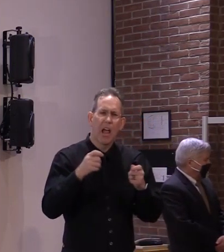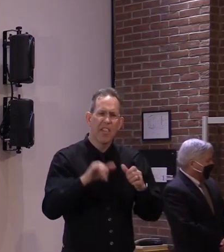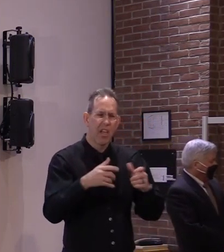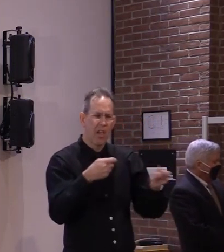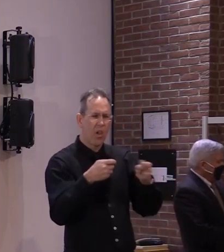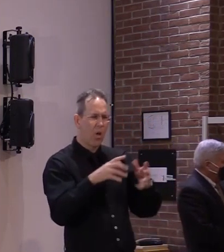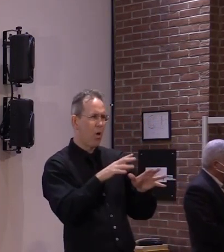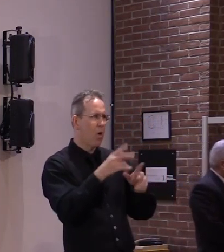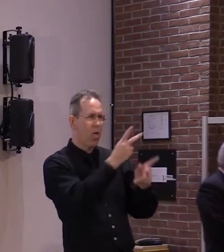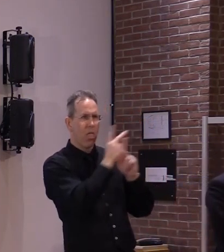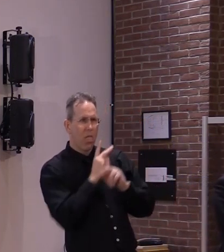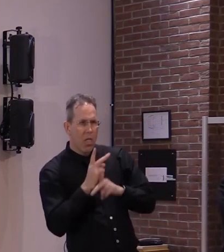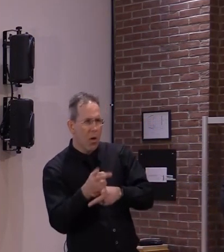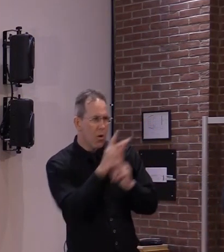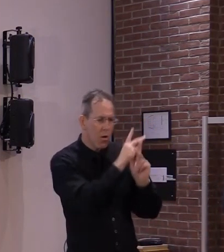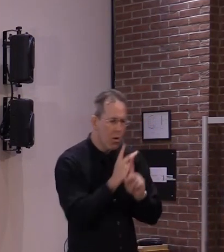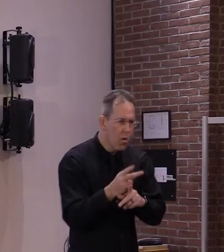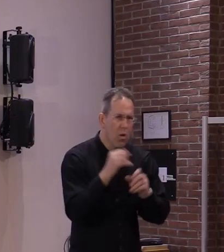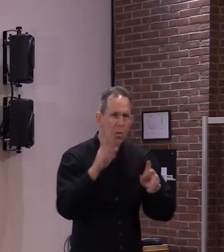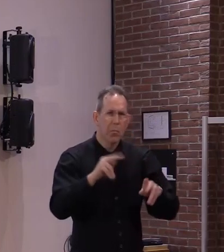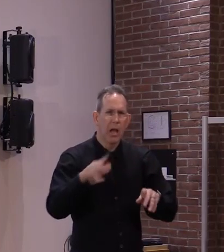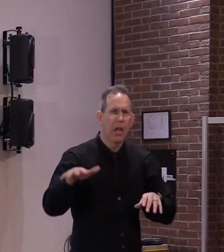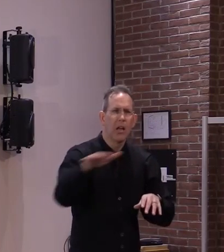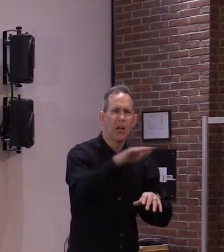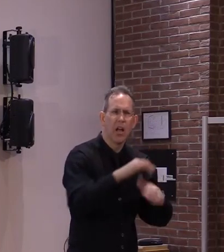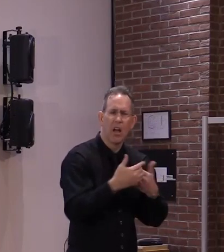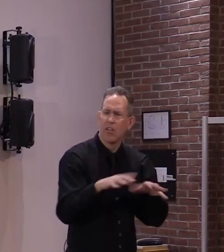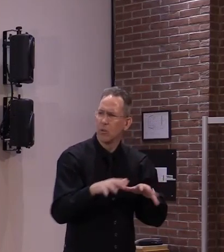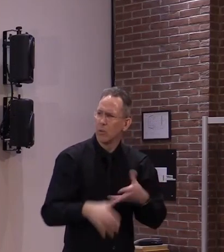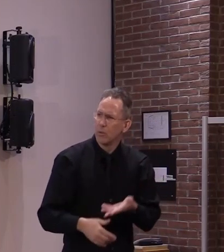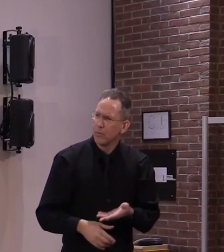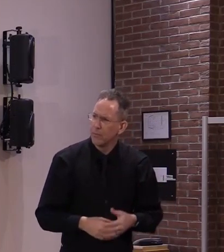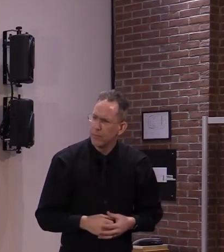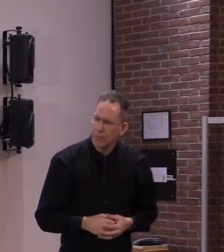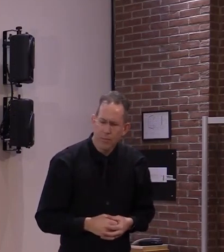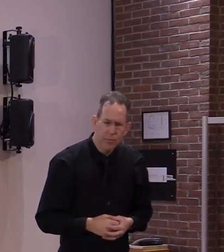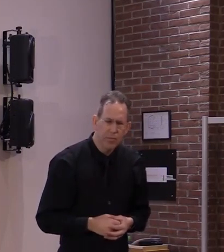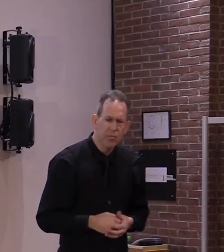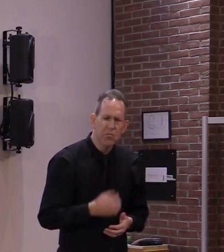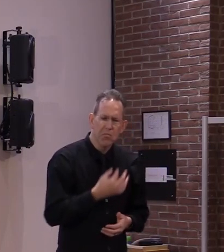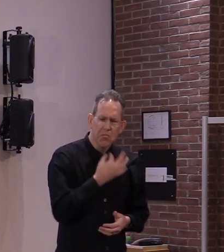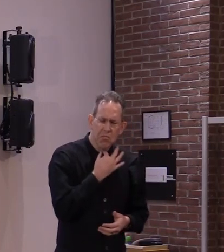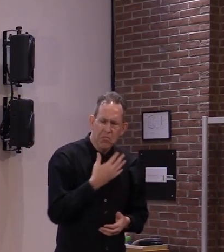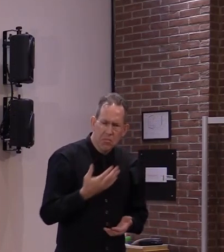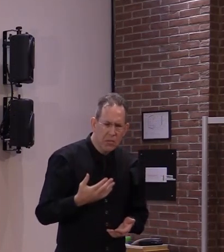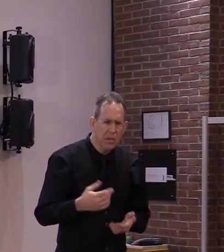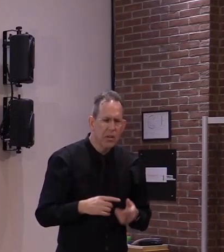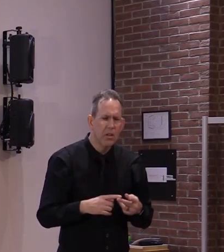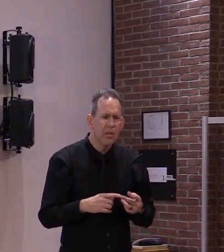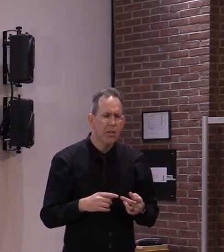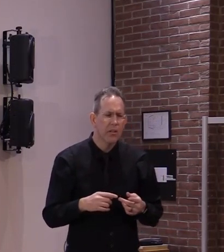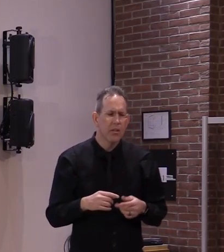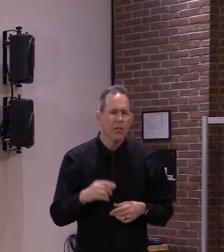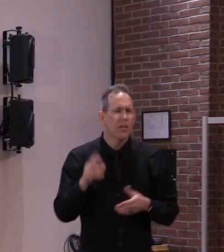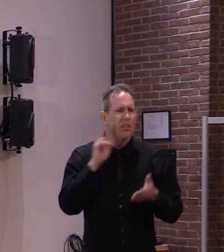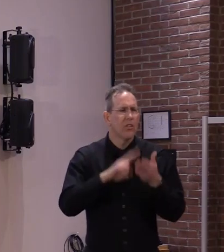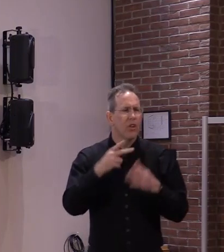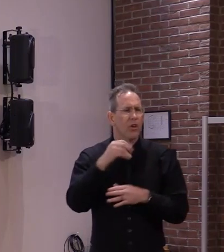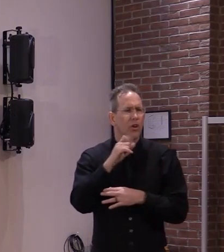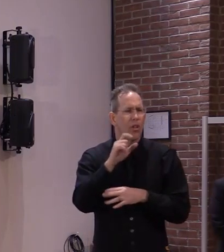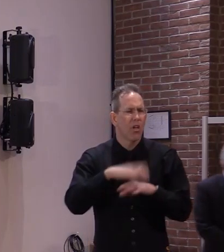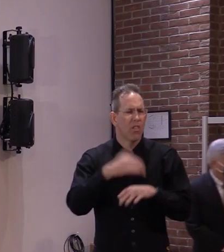Hi, yes, this is Secretary Curley. I apologize. I don't have good solid numbers for you for the take up on the PPP and EIDL right